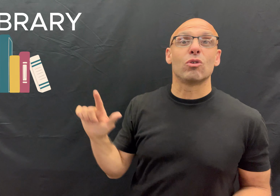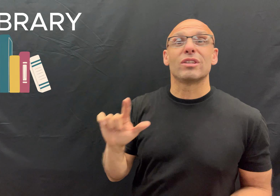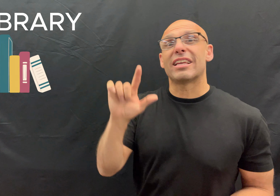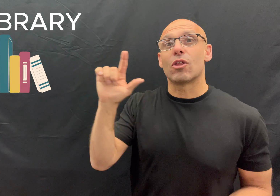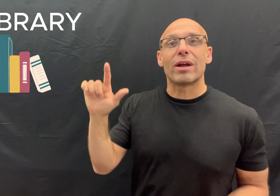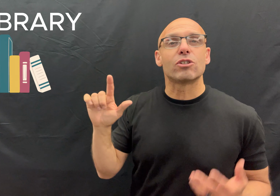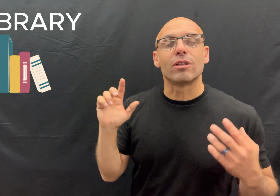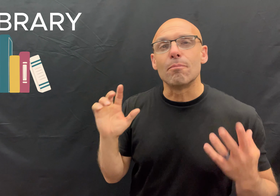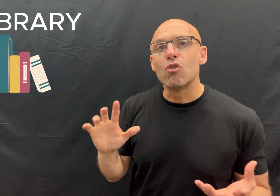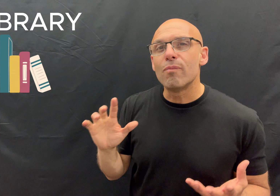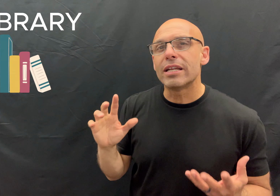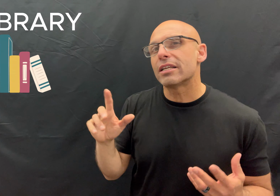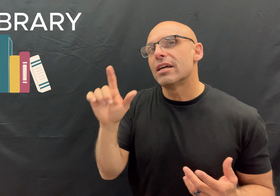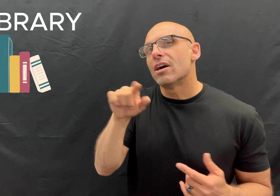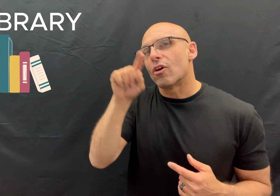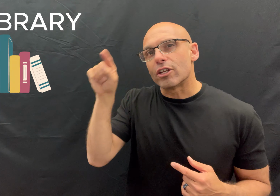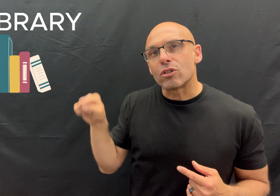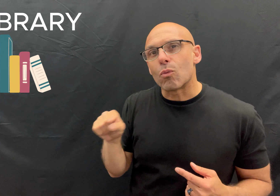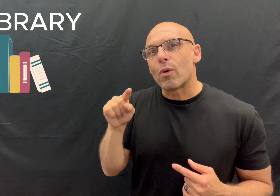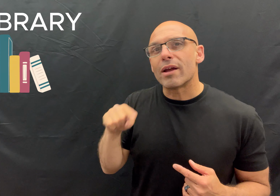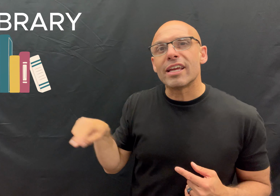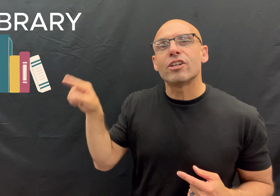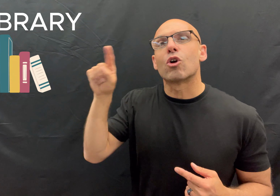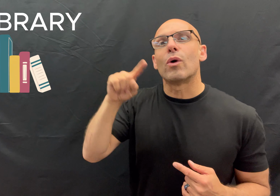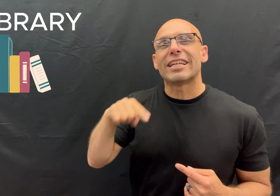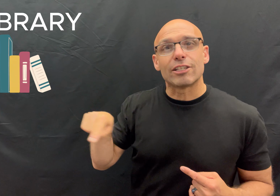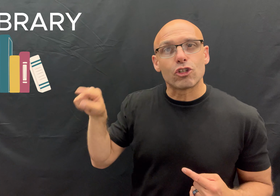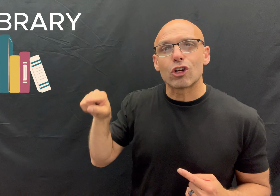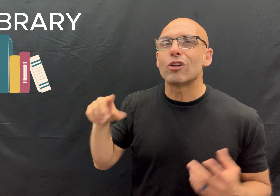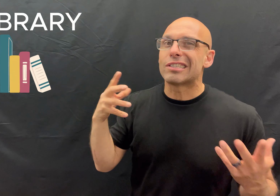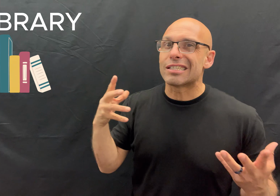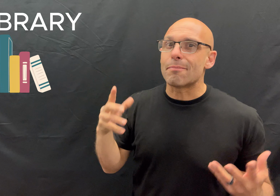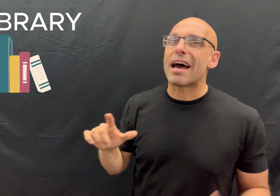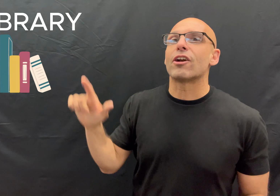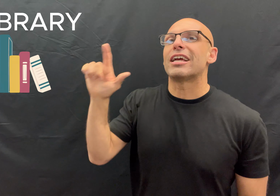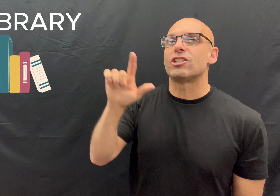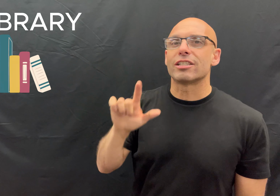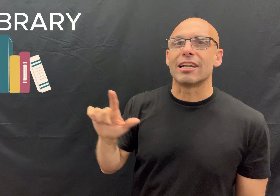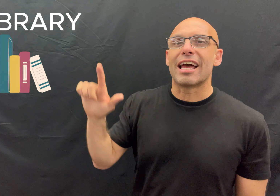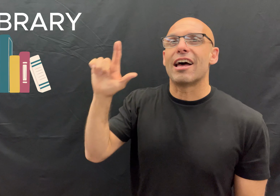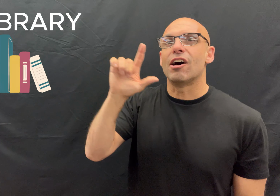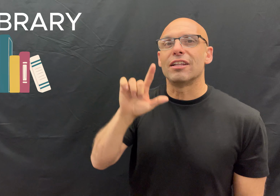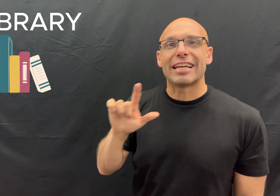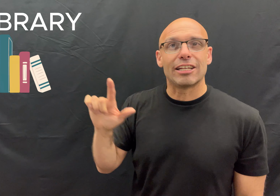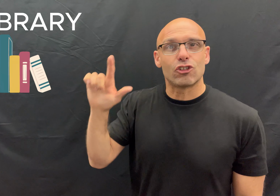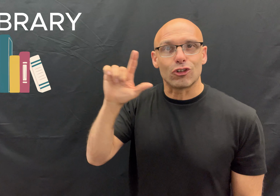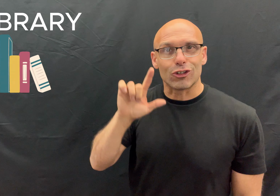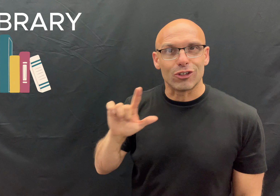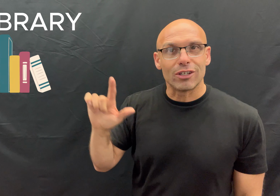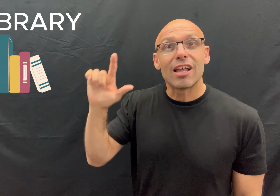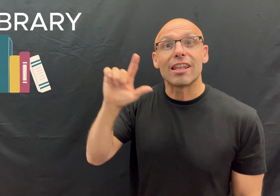the other way. So the movement or the way you're going in the circle doesn't matter. It's just a L in a circle.